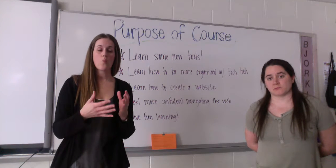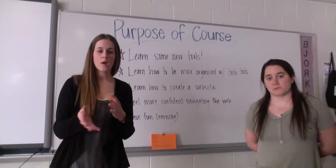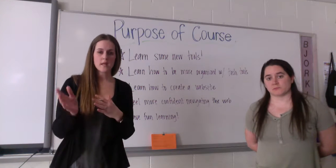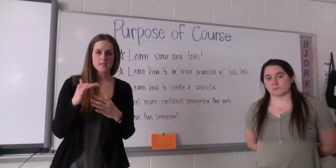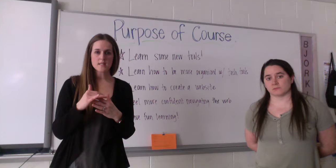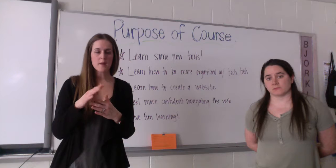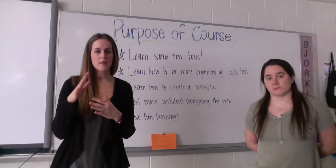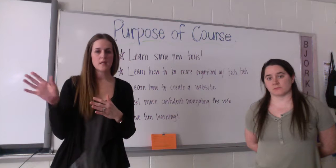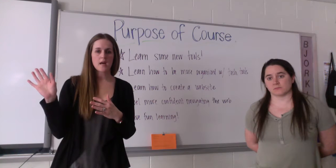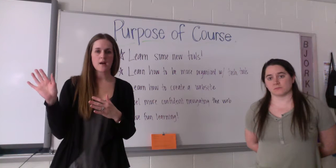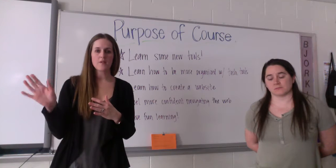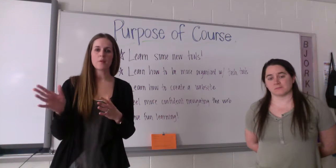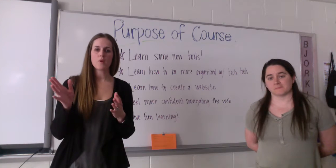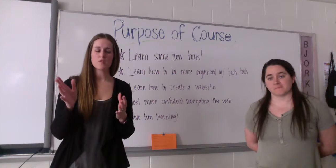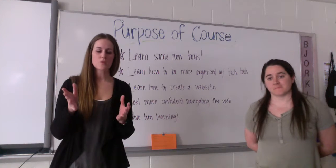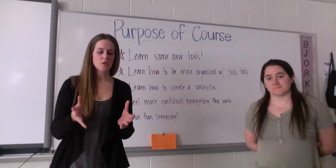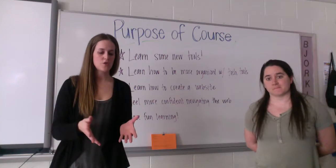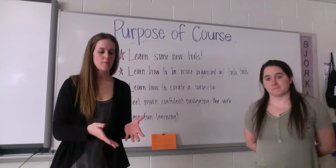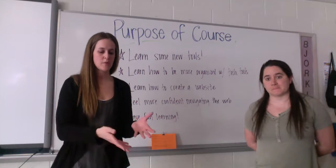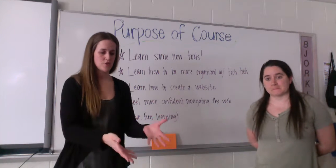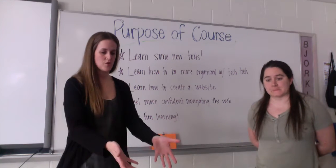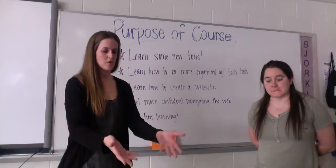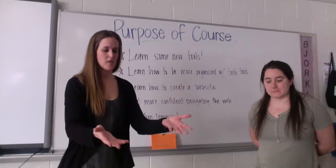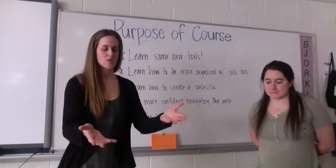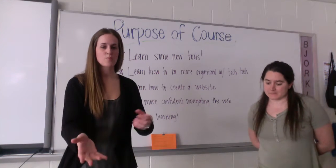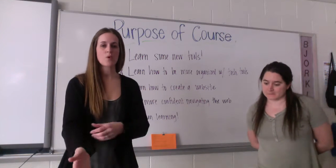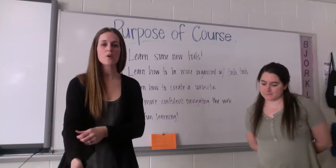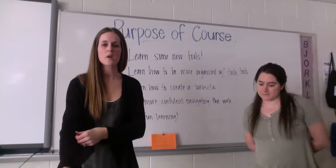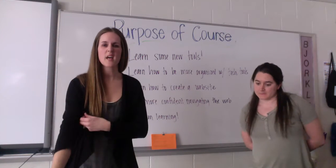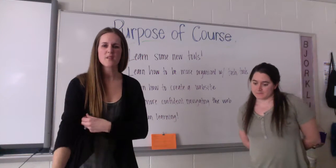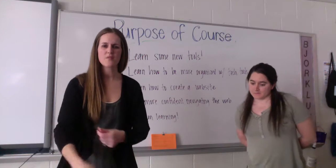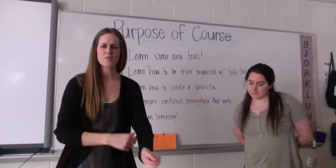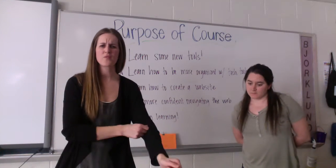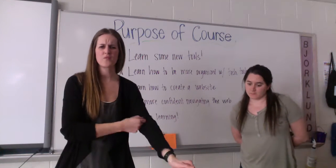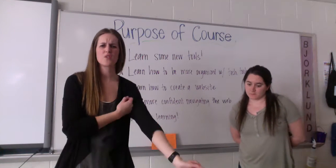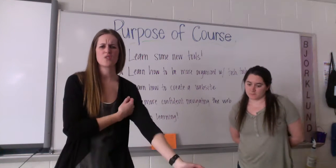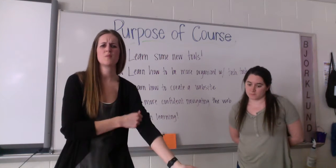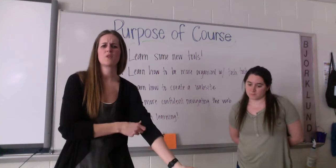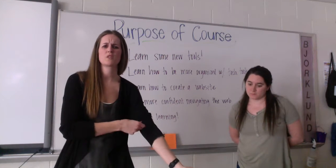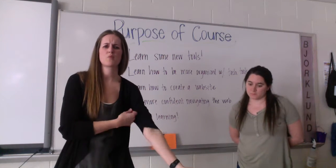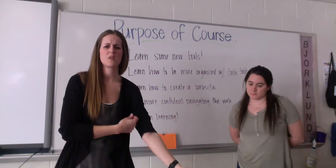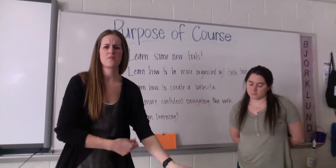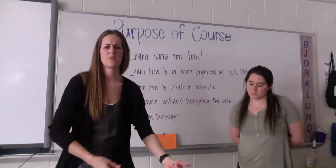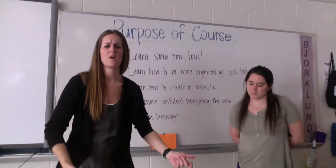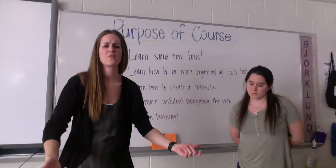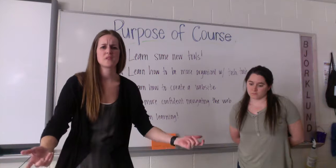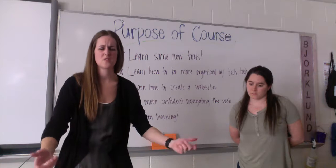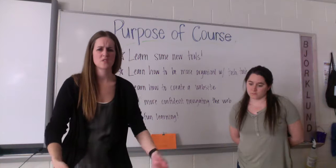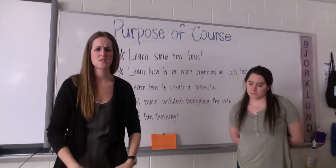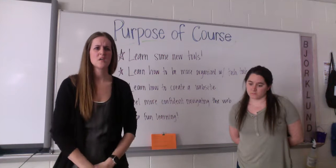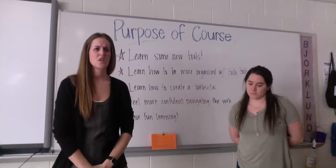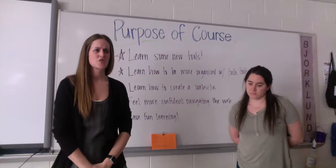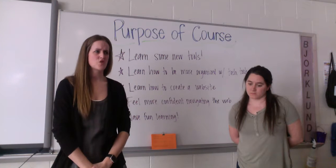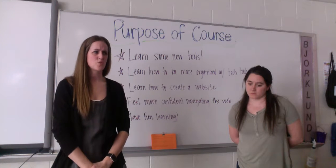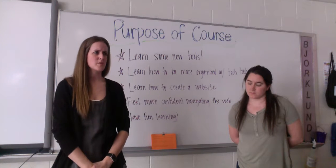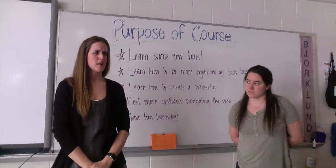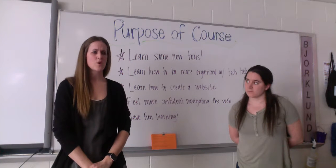When that does happen, you get off it. But we also want you to be able to just explore and feel good about exploring and feel confident just searching the website. We're going to